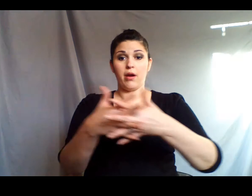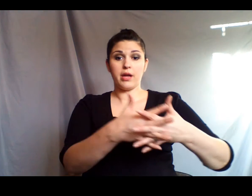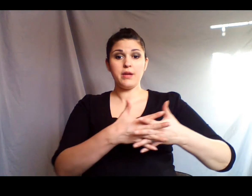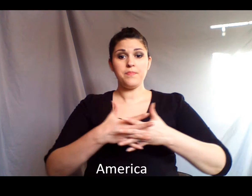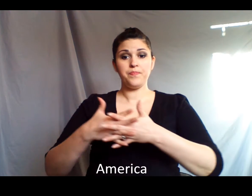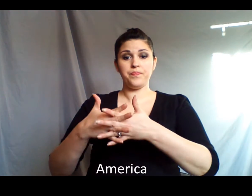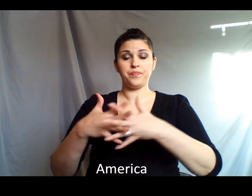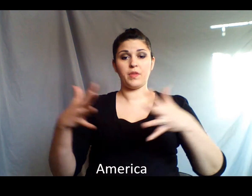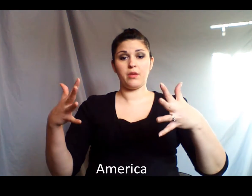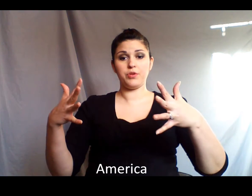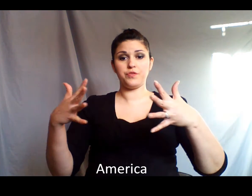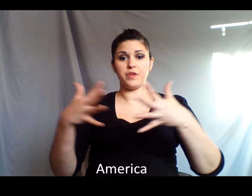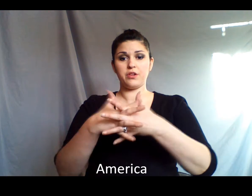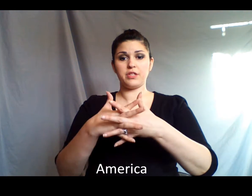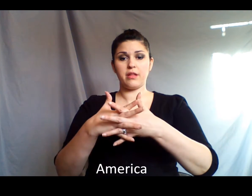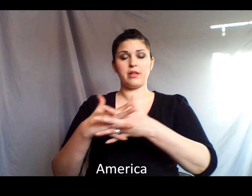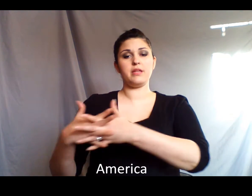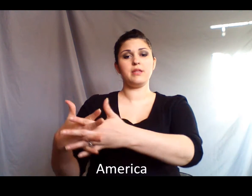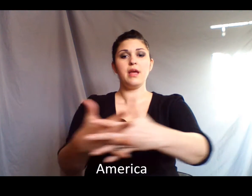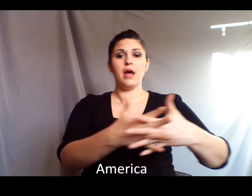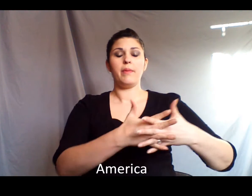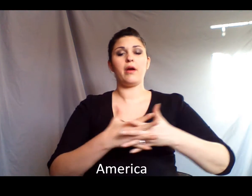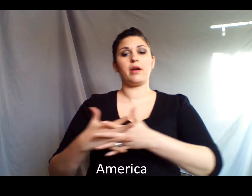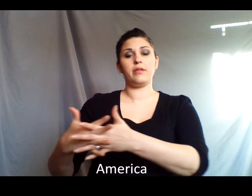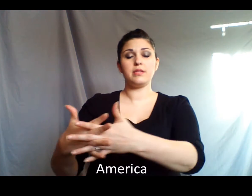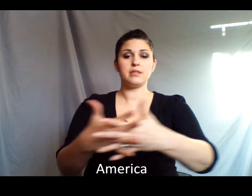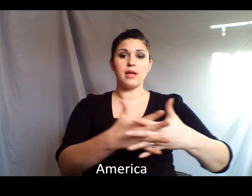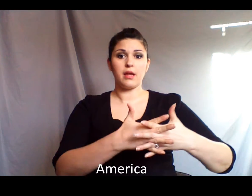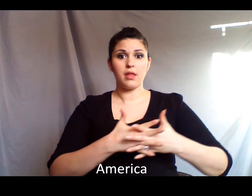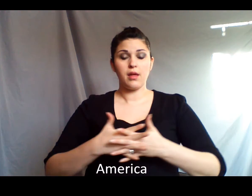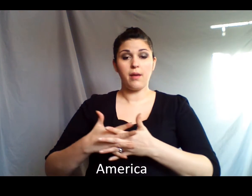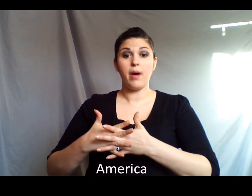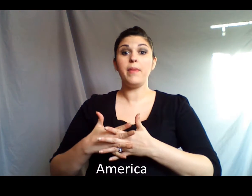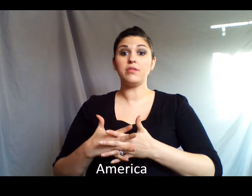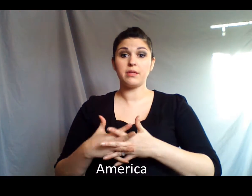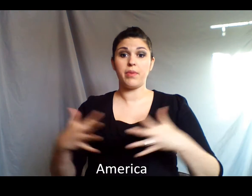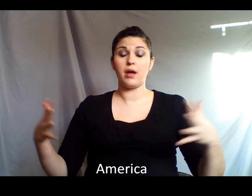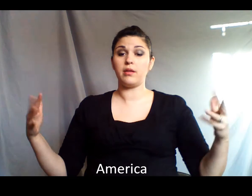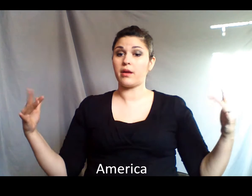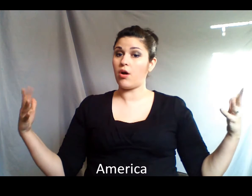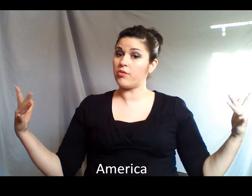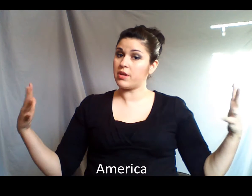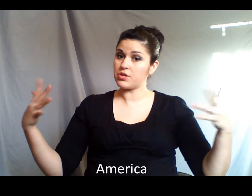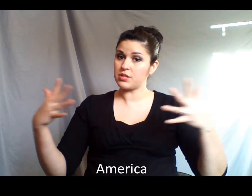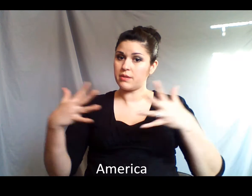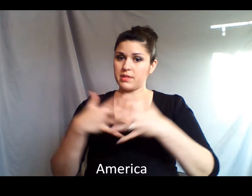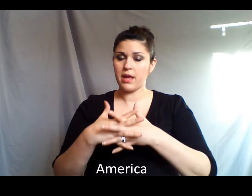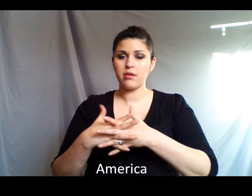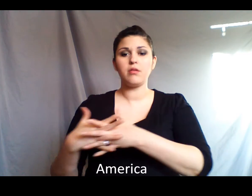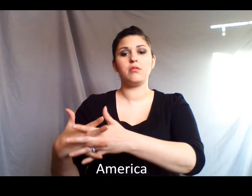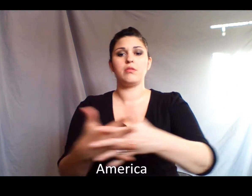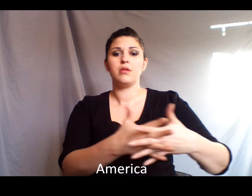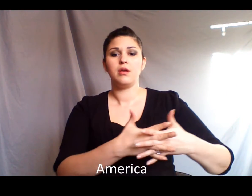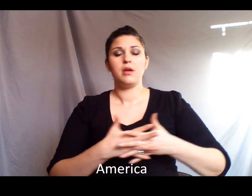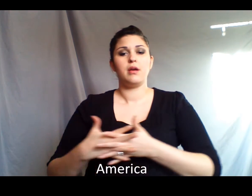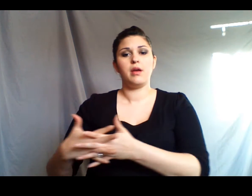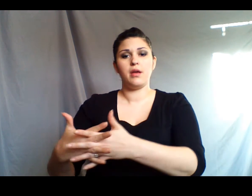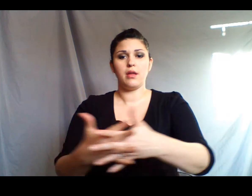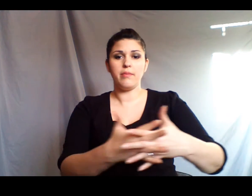America. You put your fingers together like this. America. This is like a melting pot. All the nations come together, and a melting